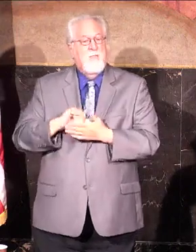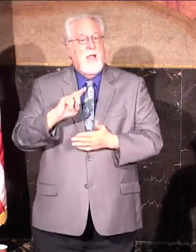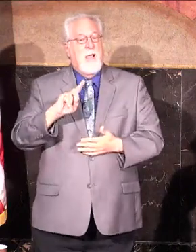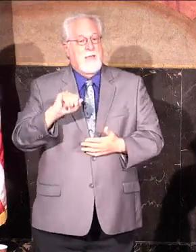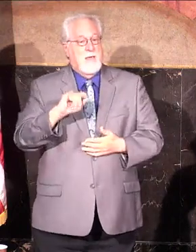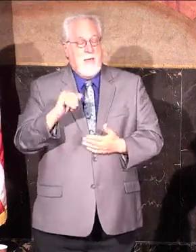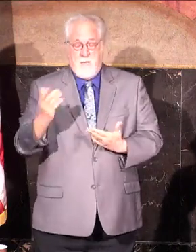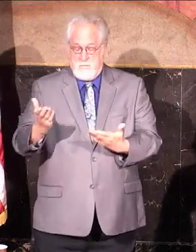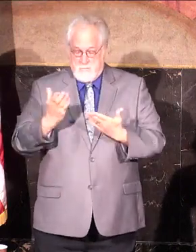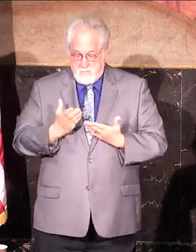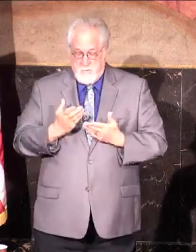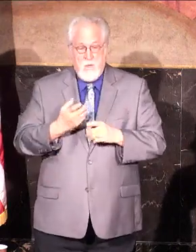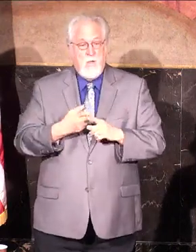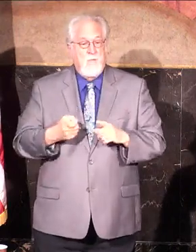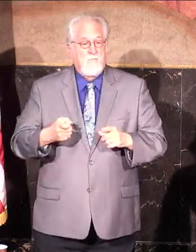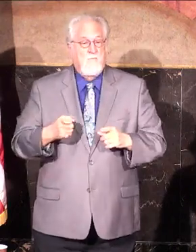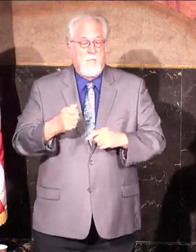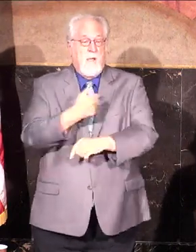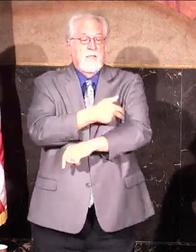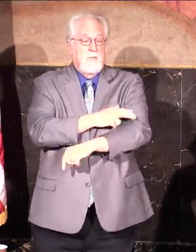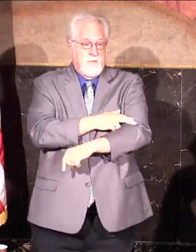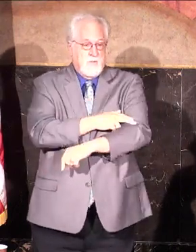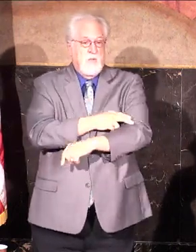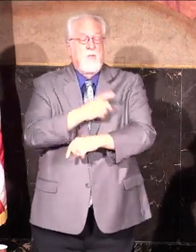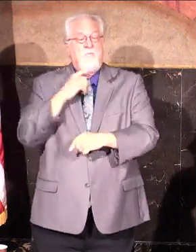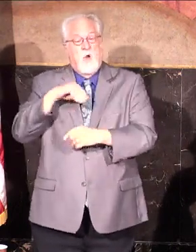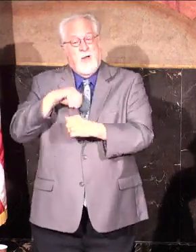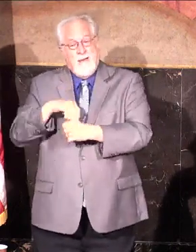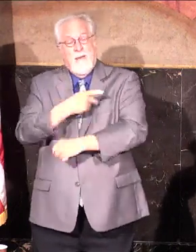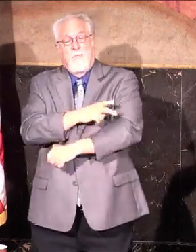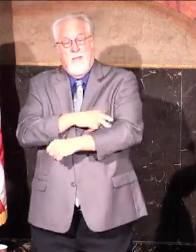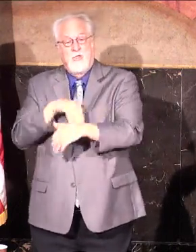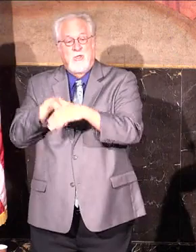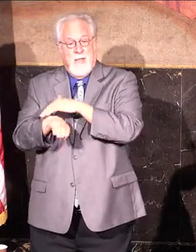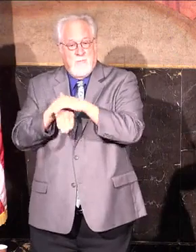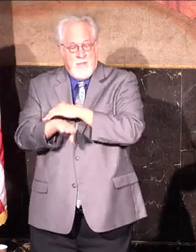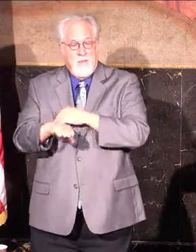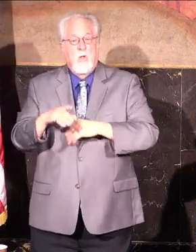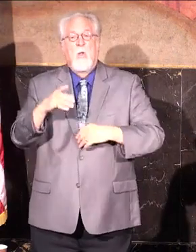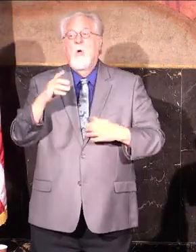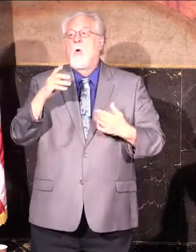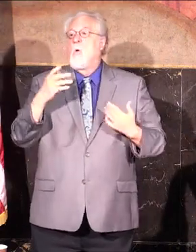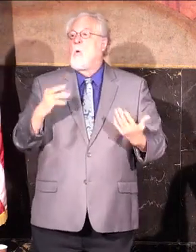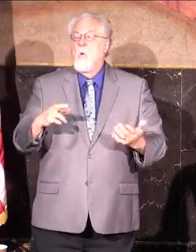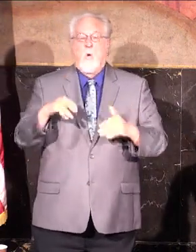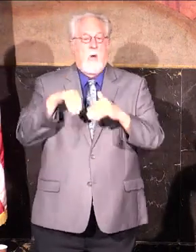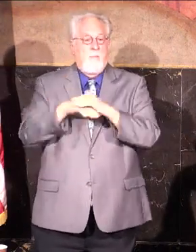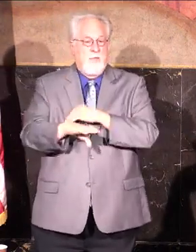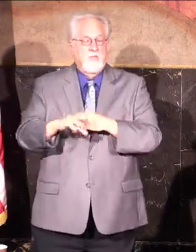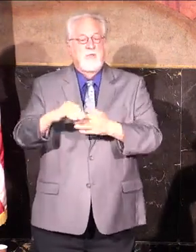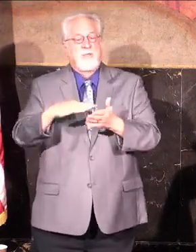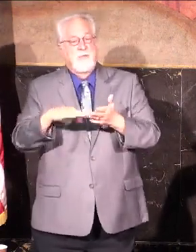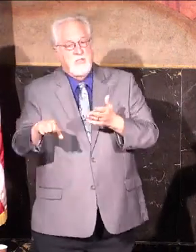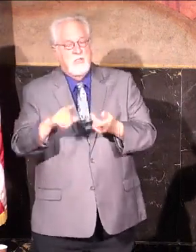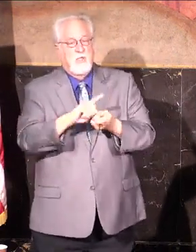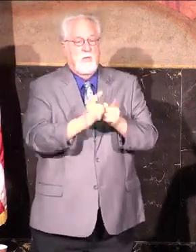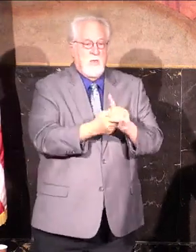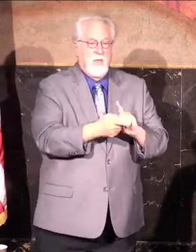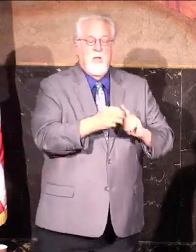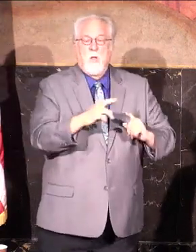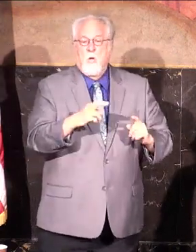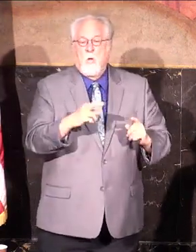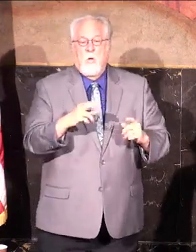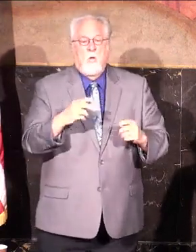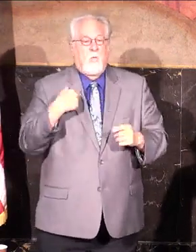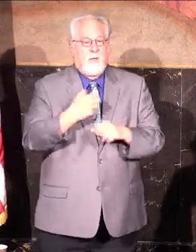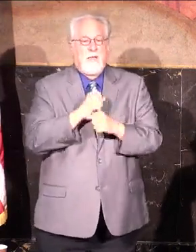that's coming to us for authorizations, for inpatient admissions, for example, or admission, discharge, and transition notices that we get